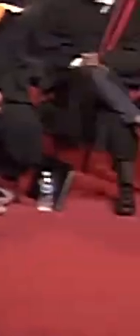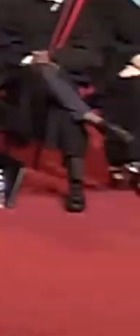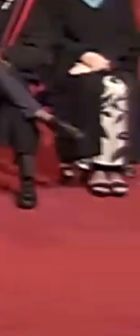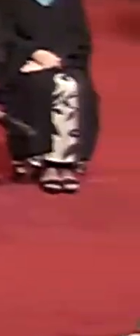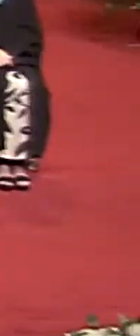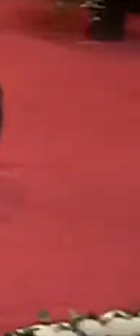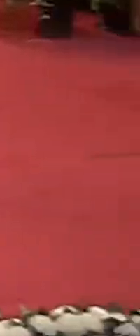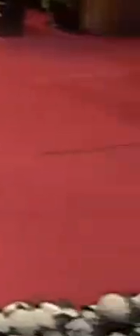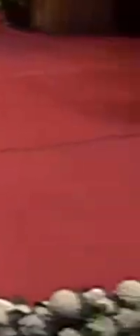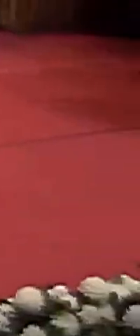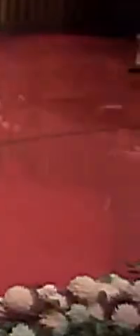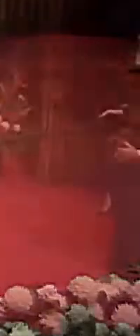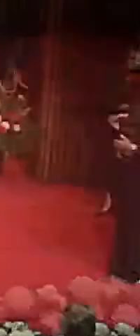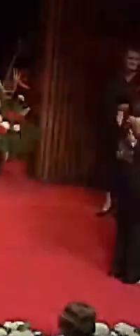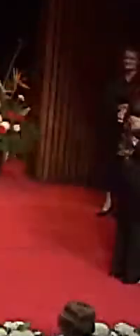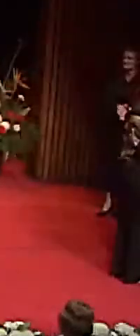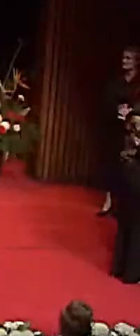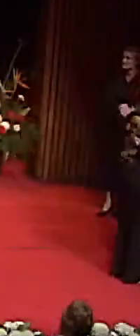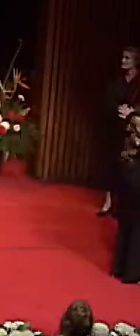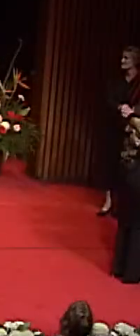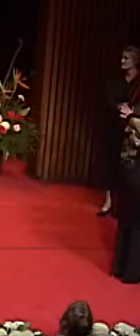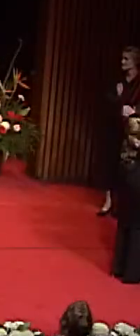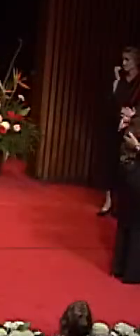Deborah Oamen, honors.